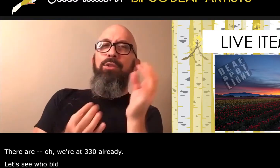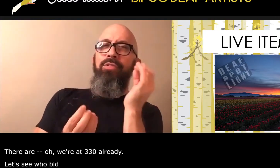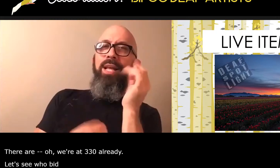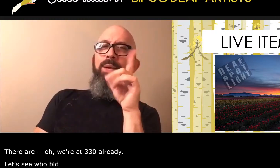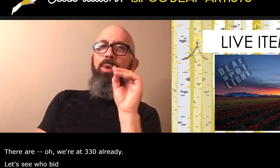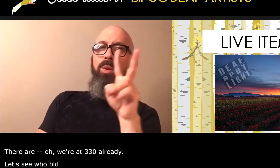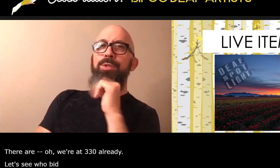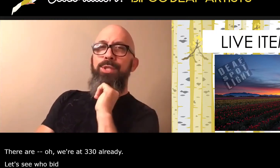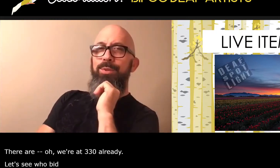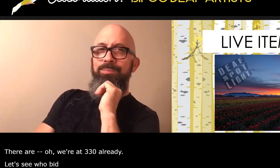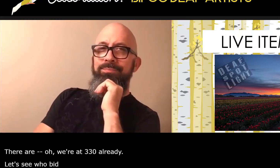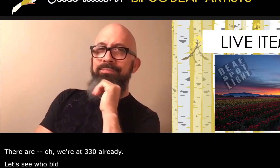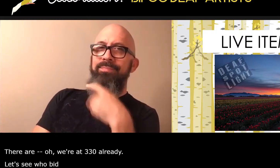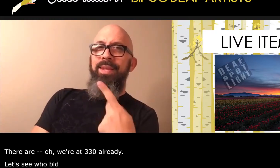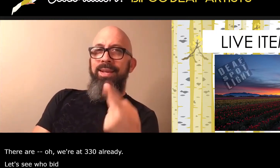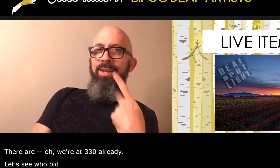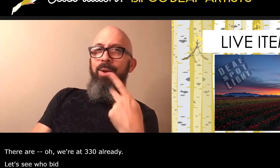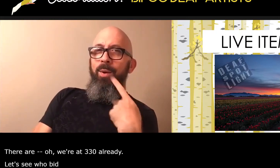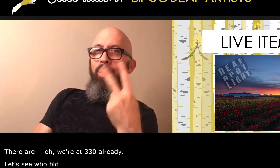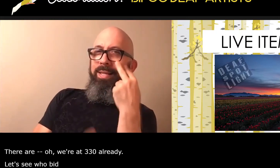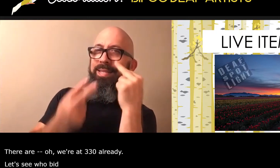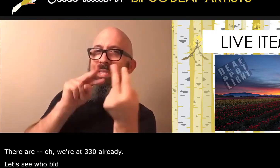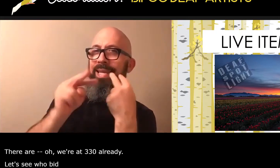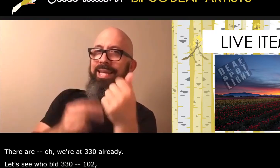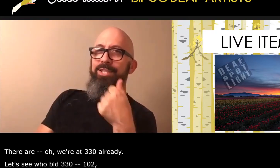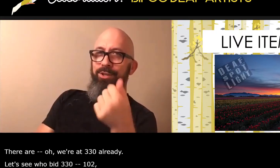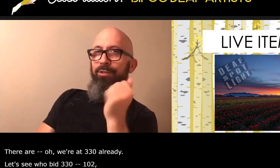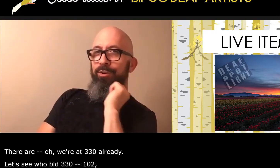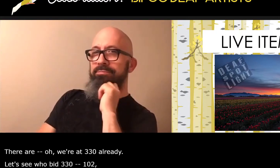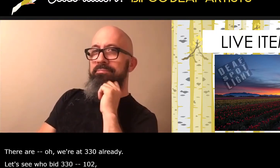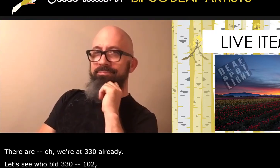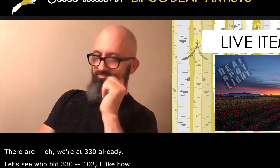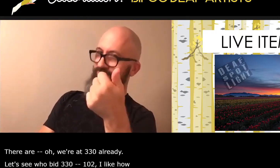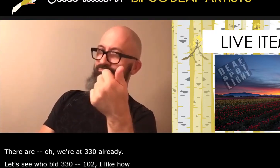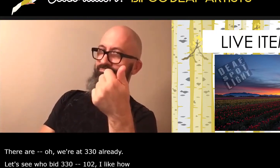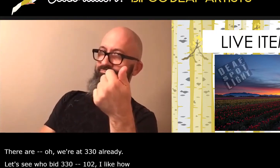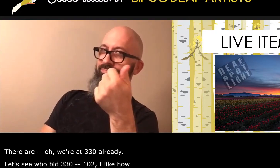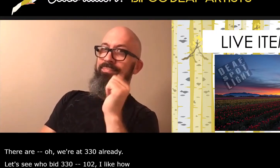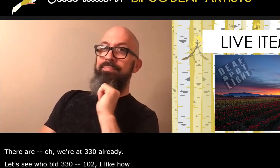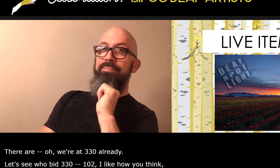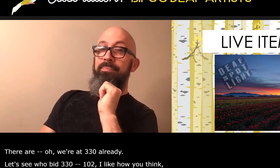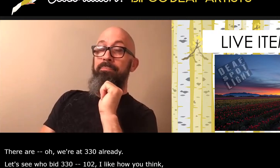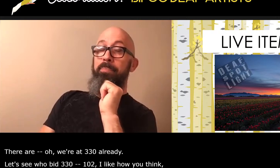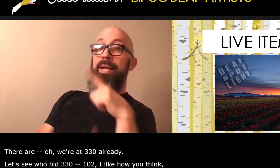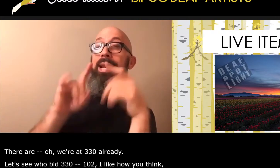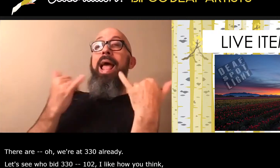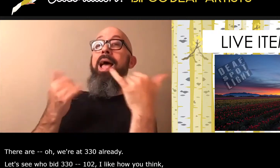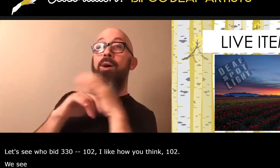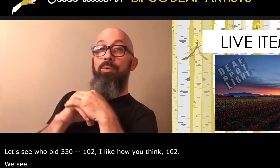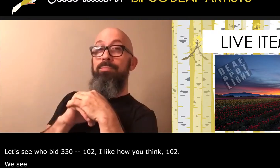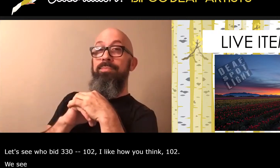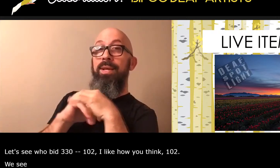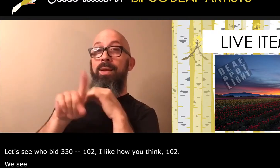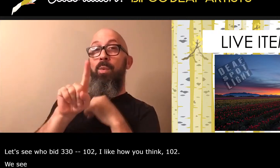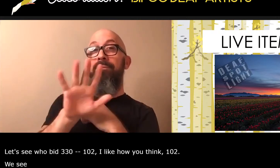102. I like how you think, 102. We see eye to eye. Oh yeah.